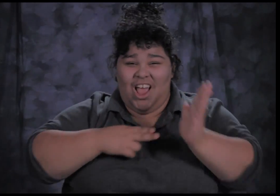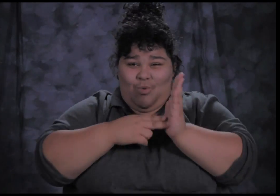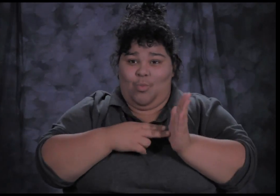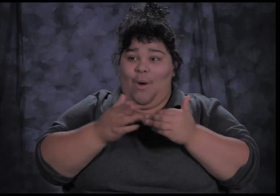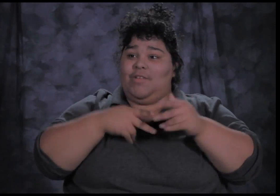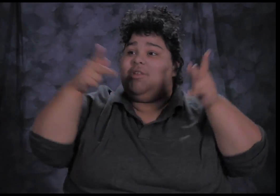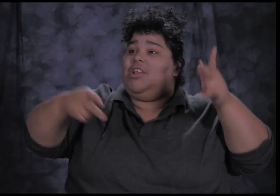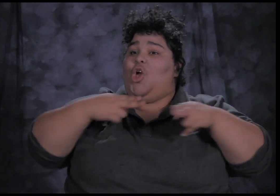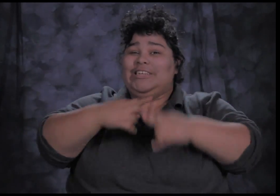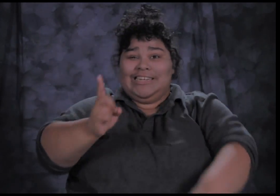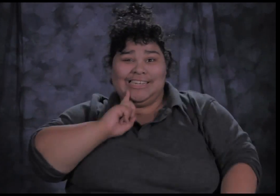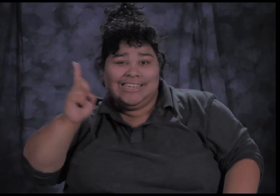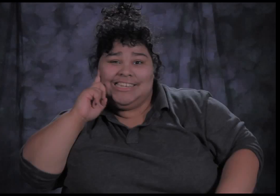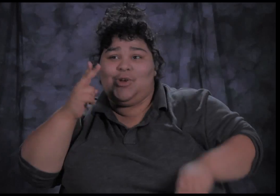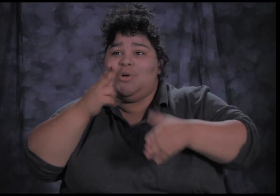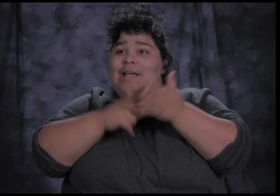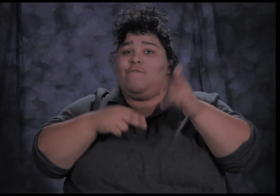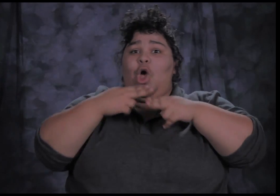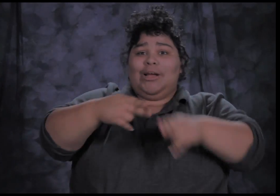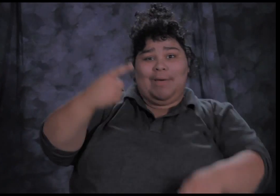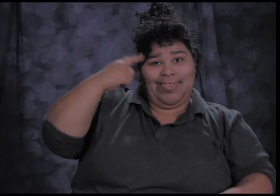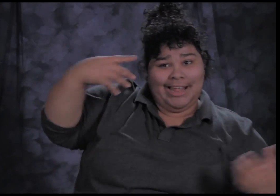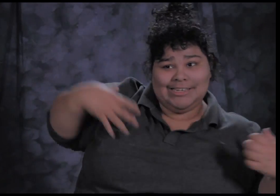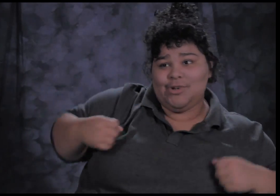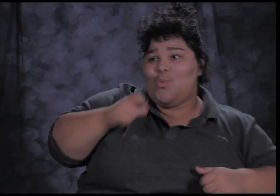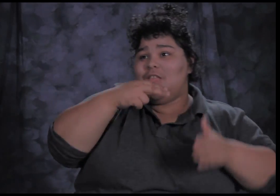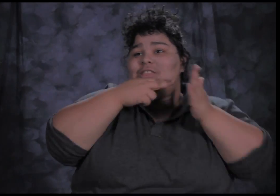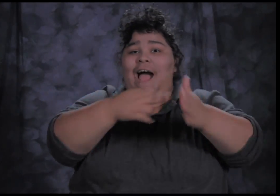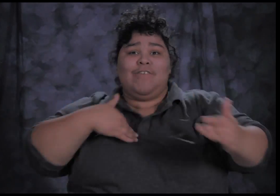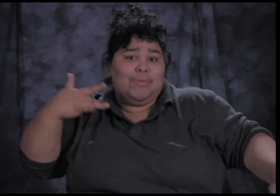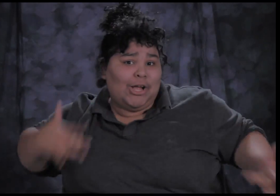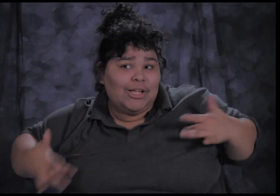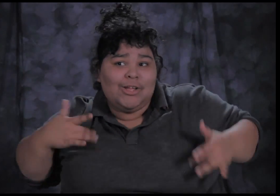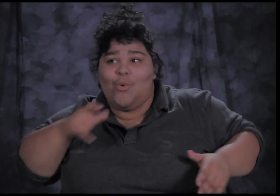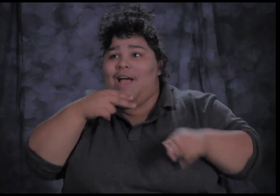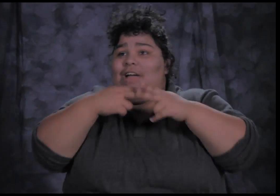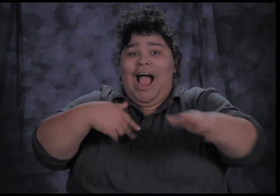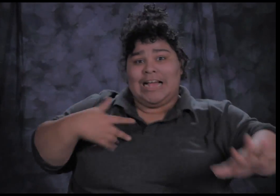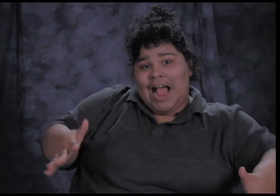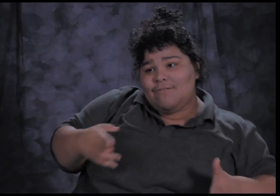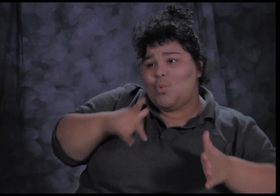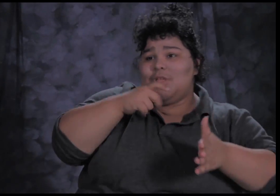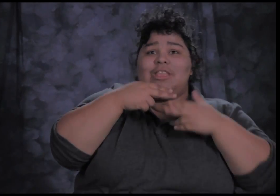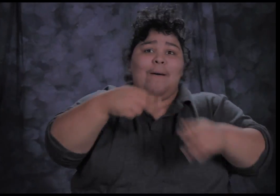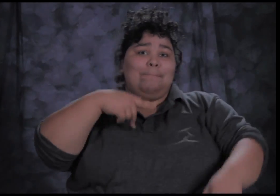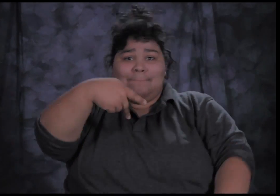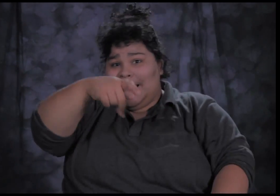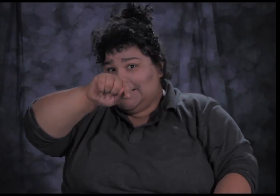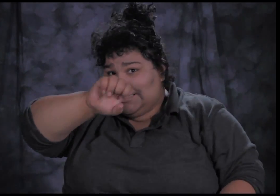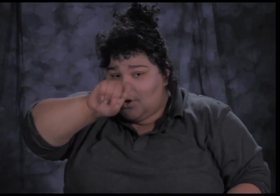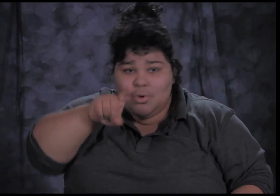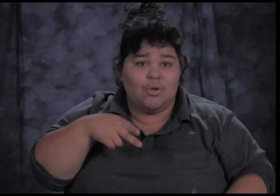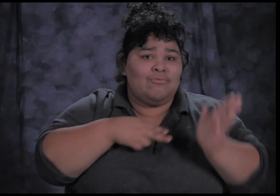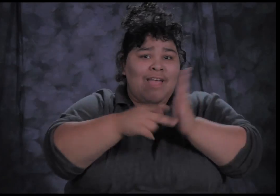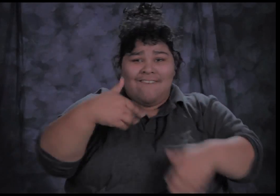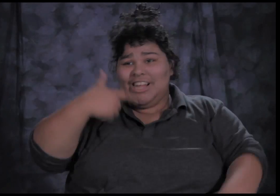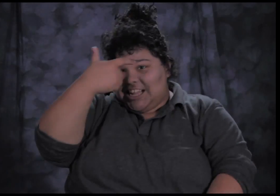yourself. There are all these labels. This person is deaf and bipolar, or has PTSD, or